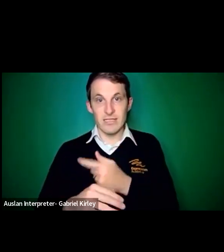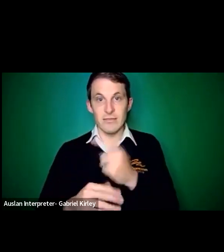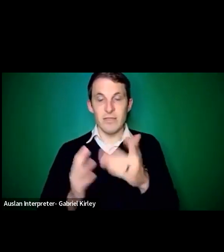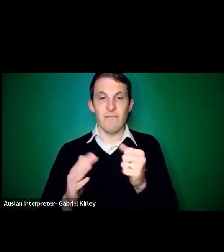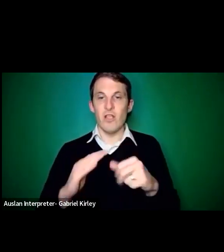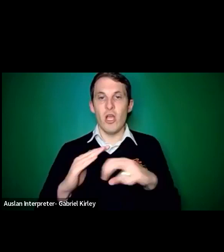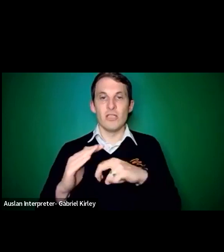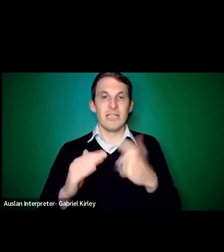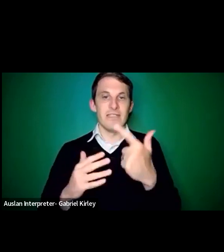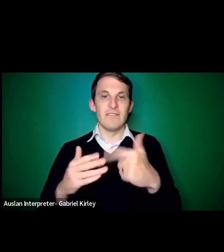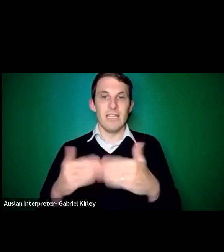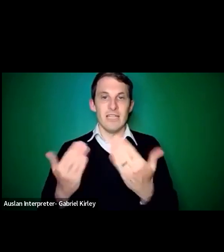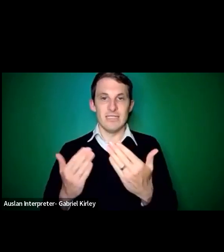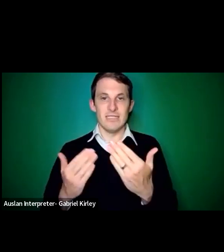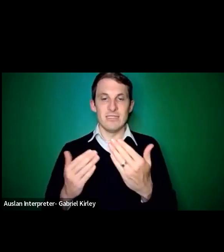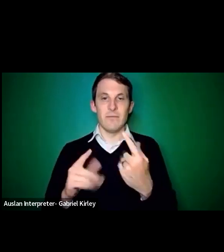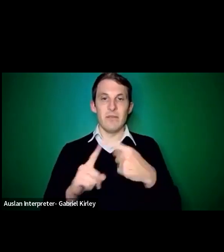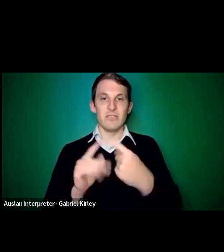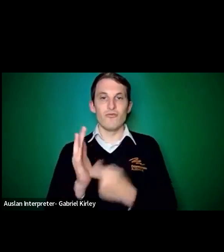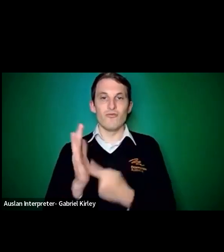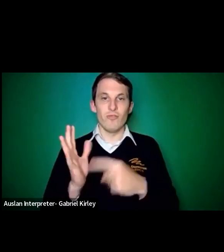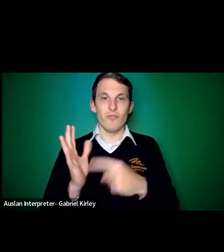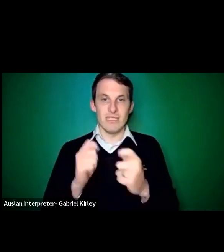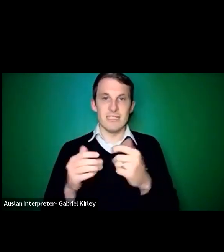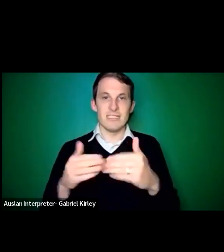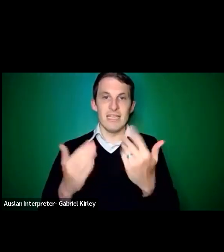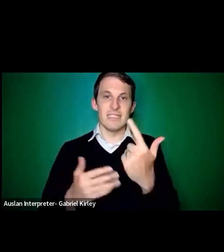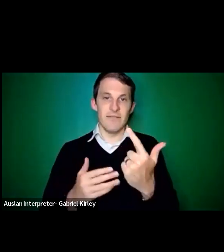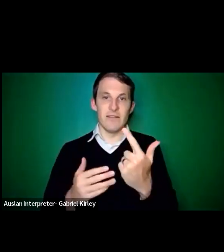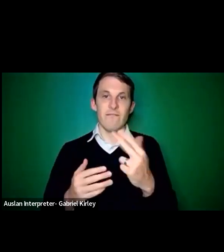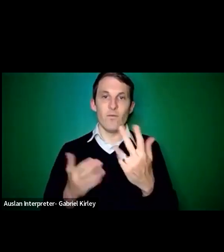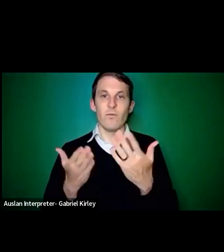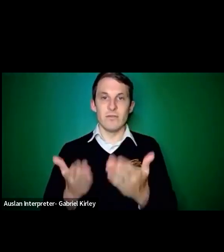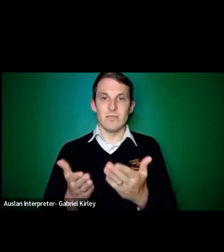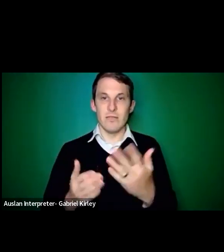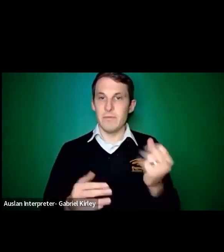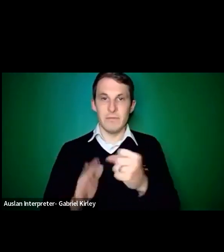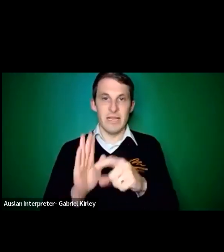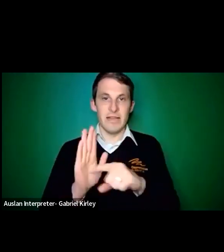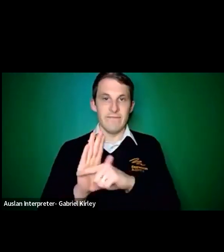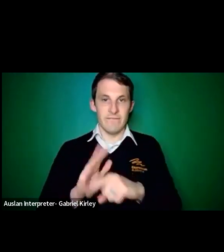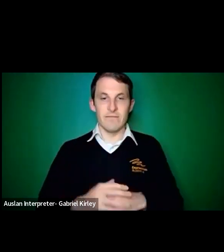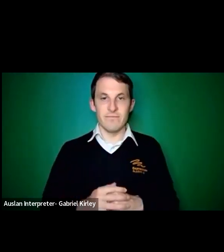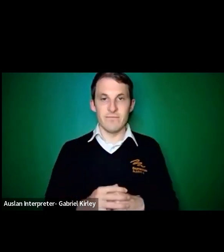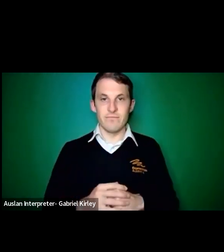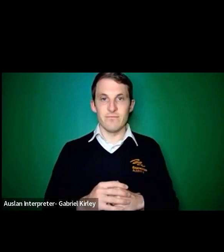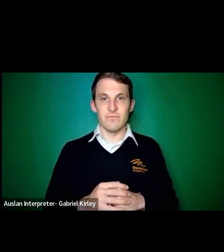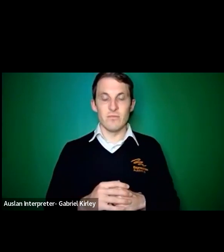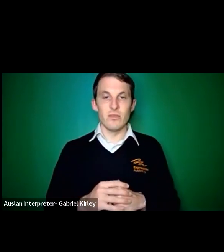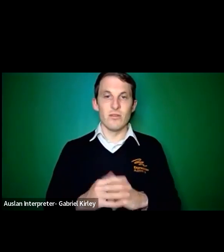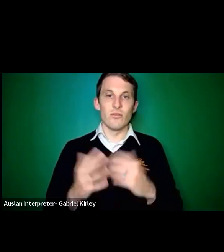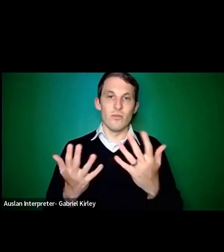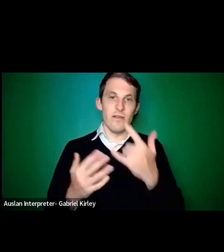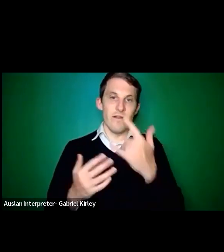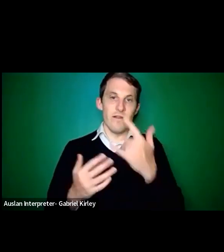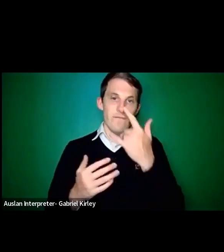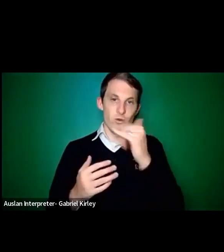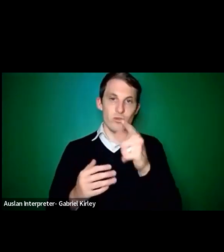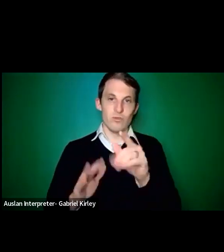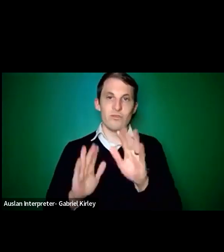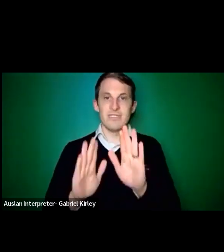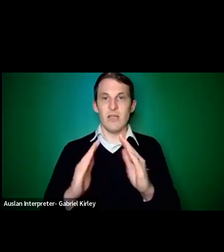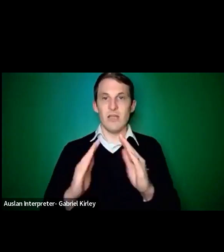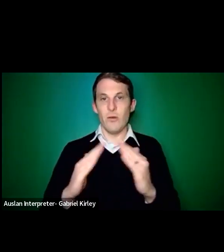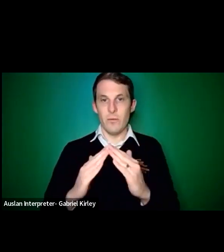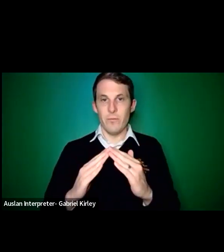days at home and getting a RAT test on day 7 to clear you. It's got to be negative. So unfortunately, you're staying at home